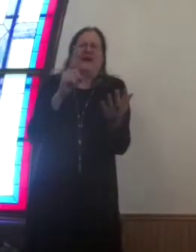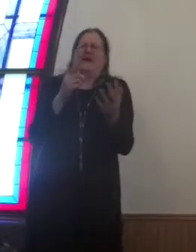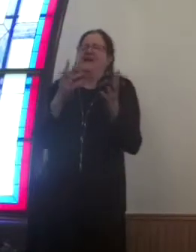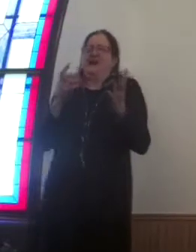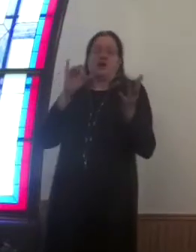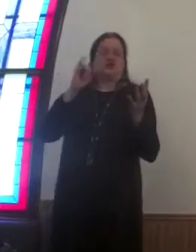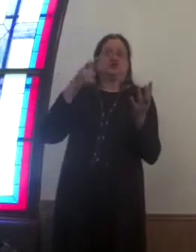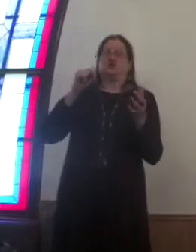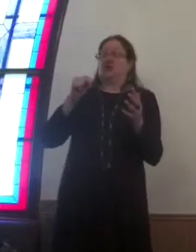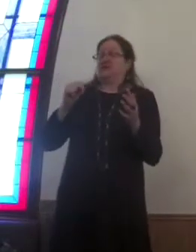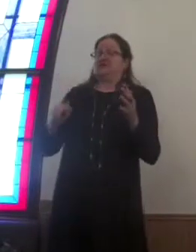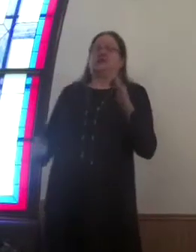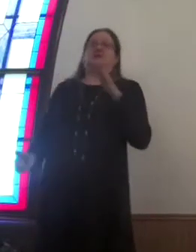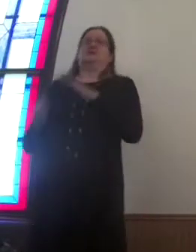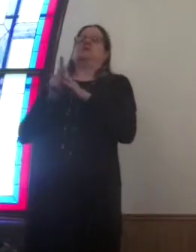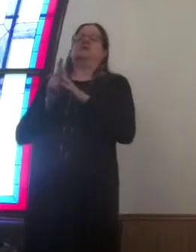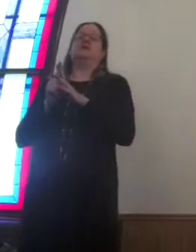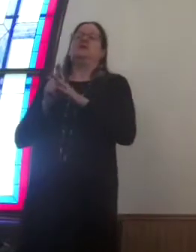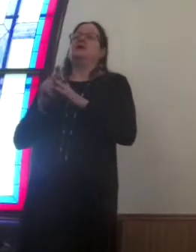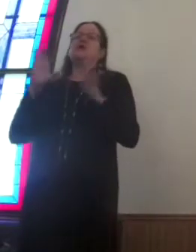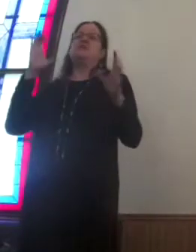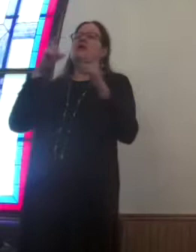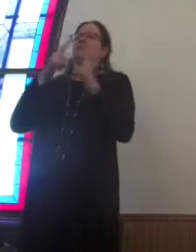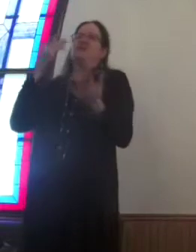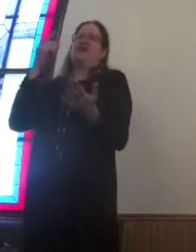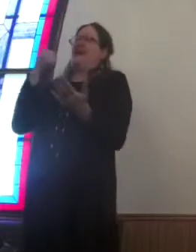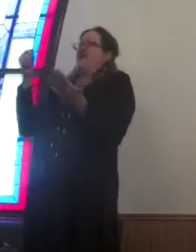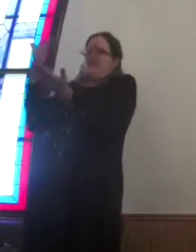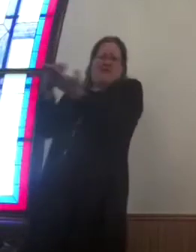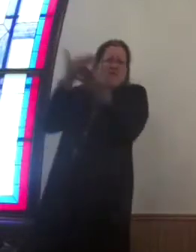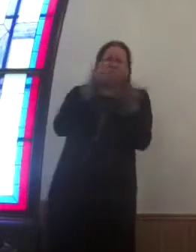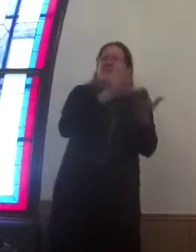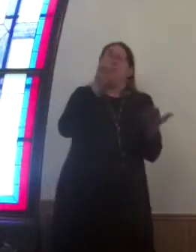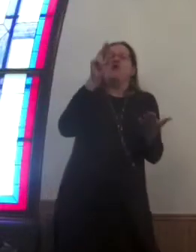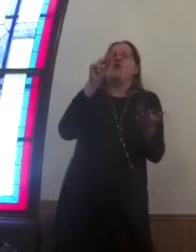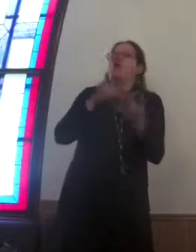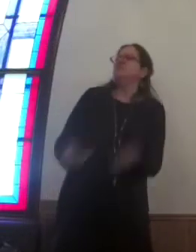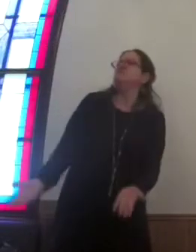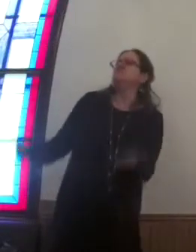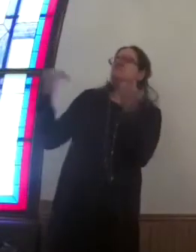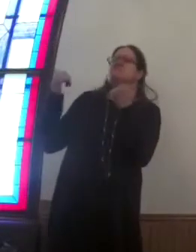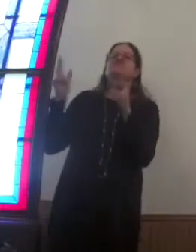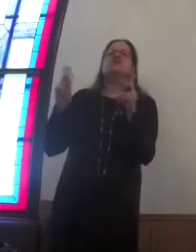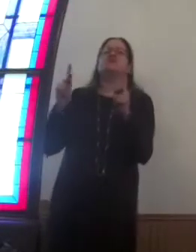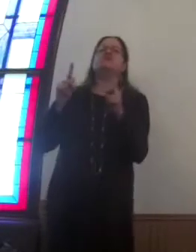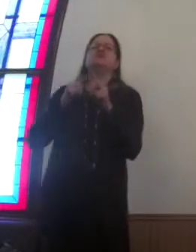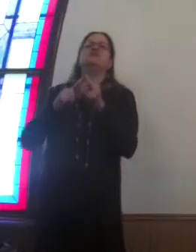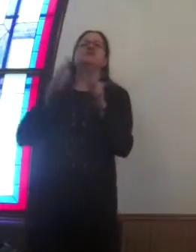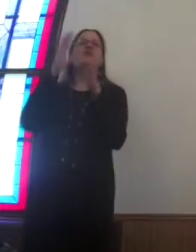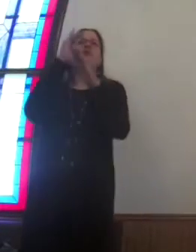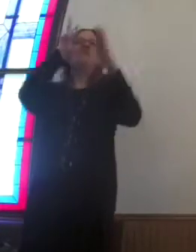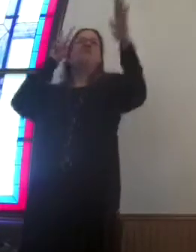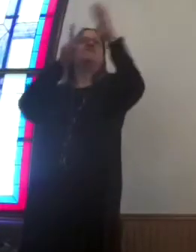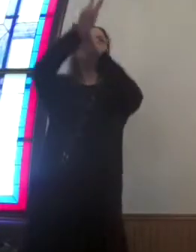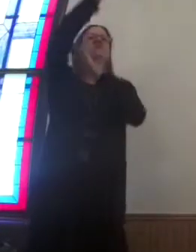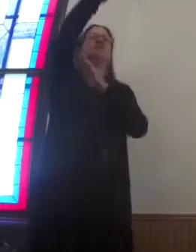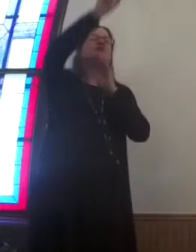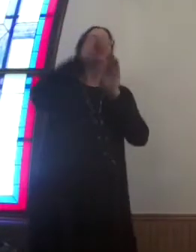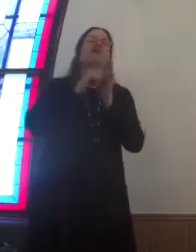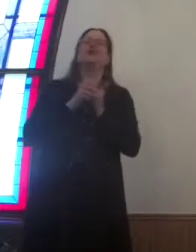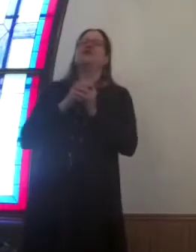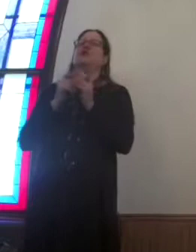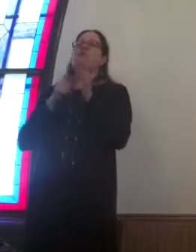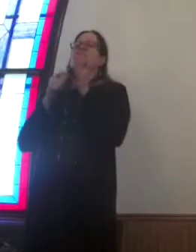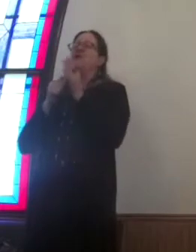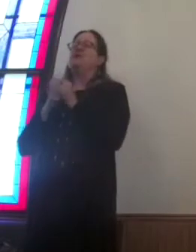He was already, in spite of evidence, living into and inviting others to imagine a hope for the future.